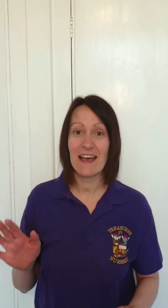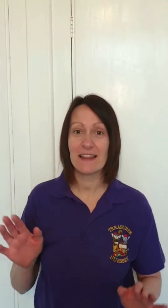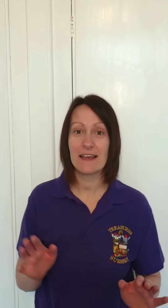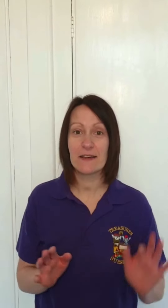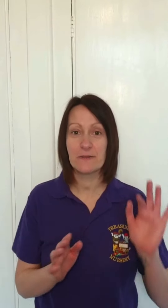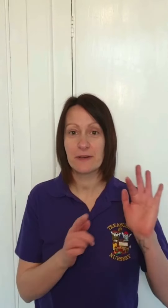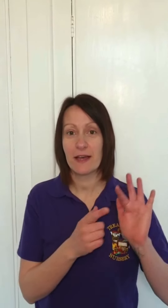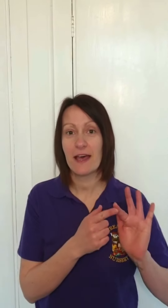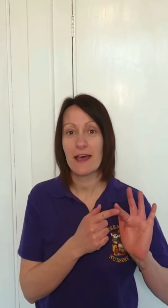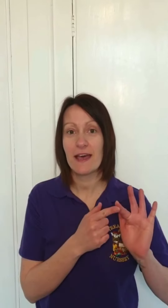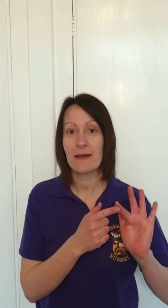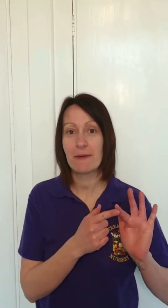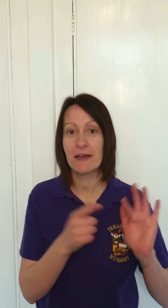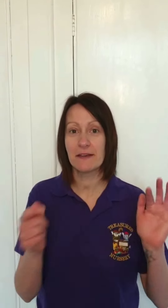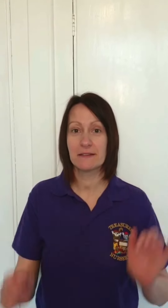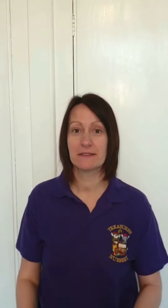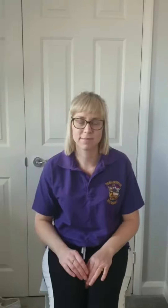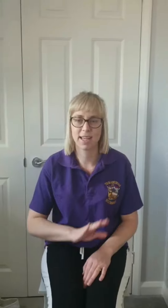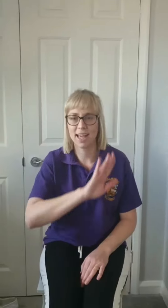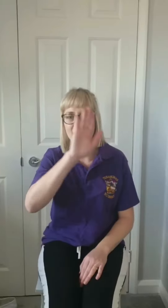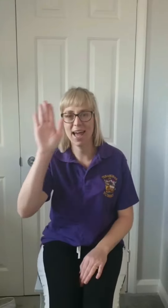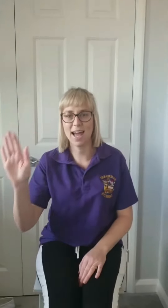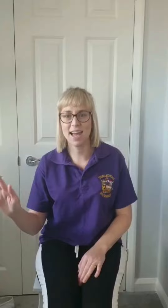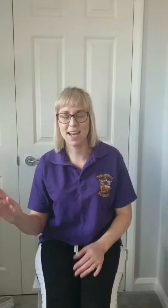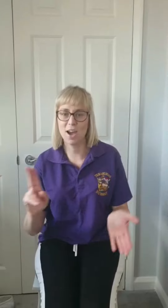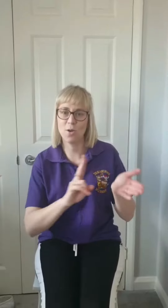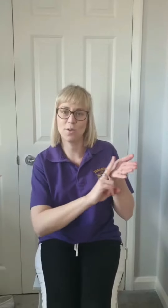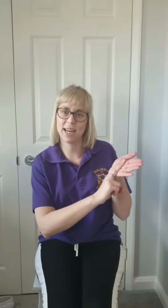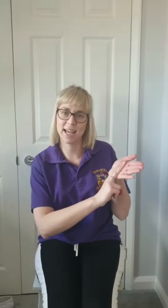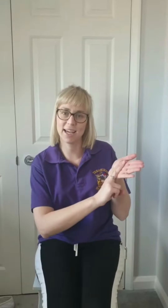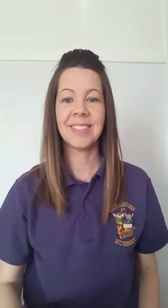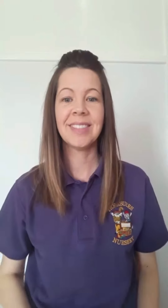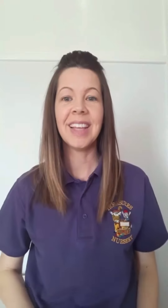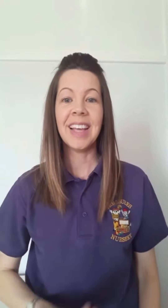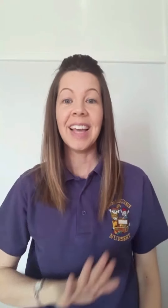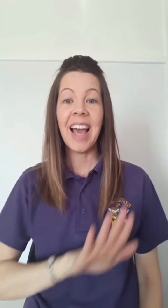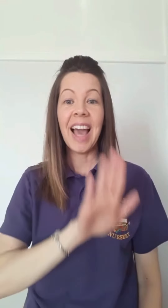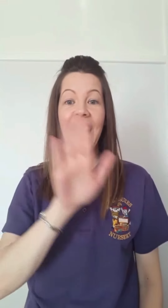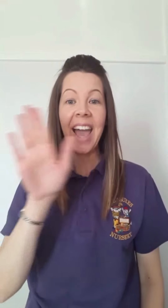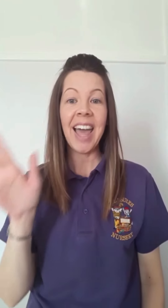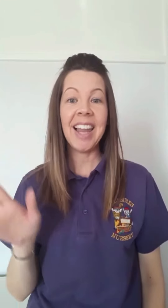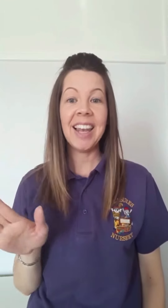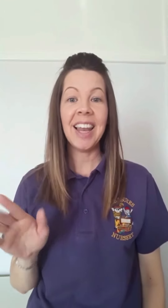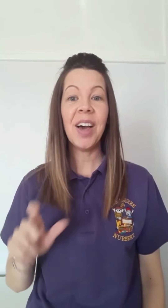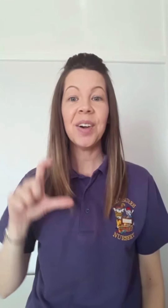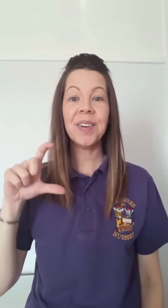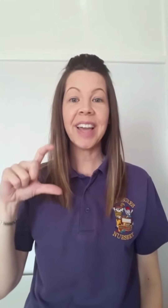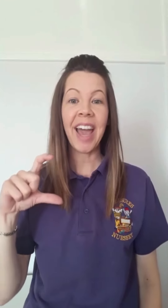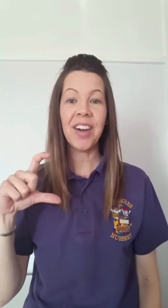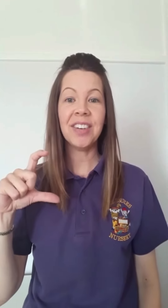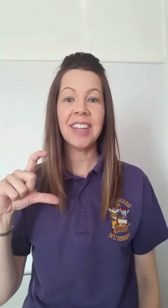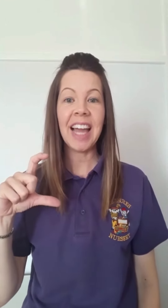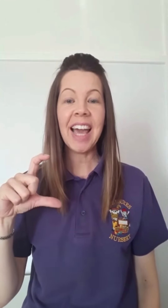Hello, Emma. Hello, Nicola. Hello,